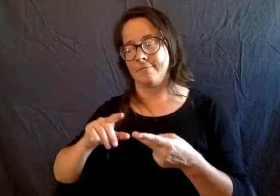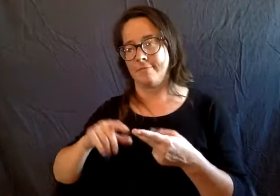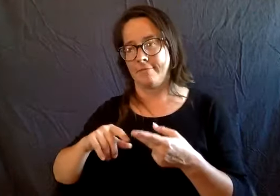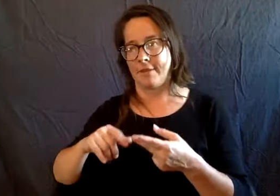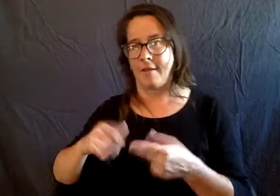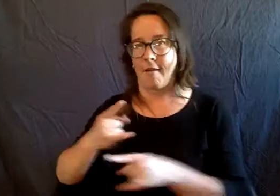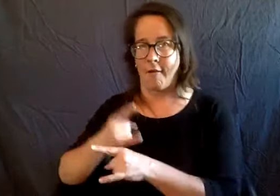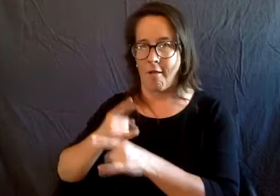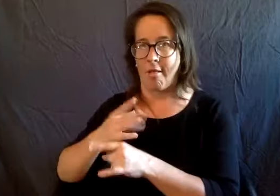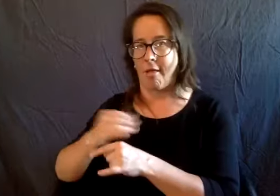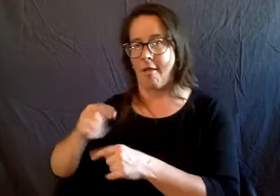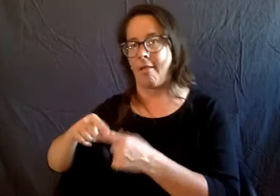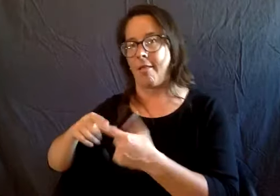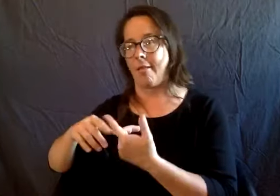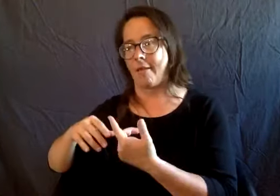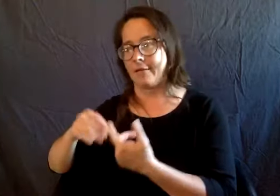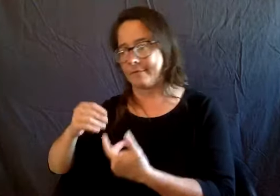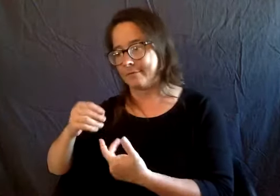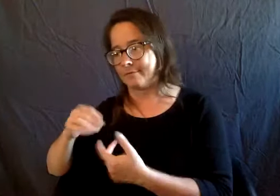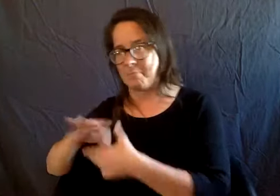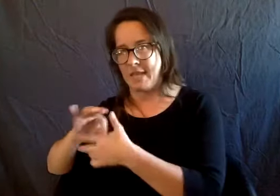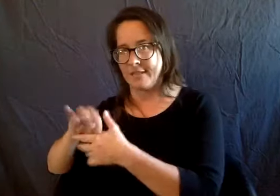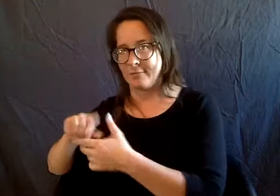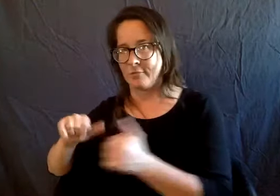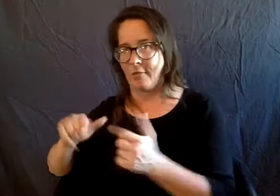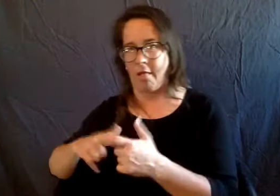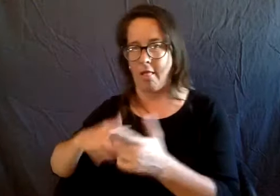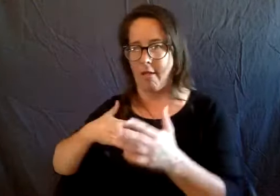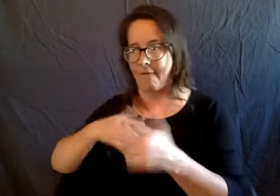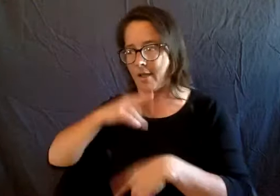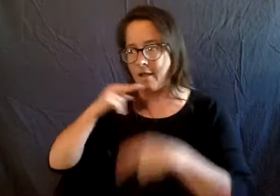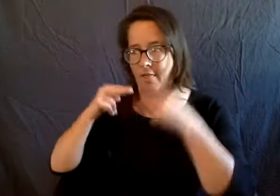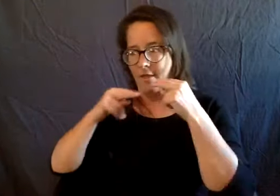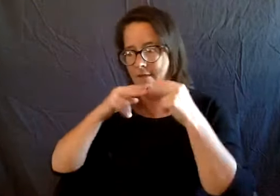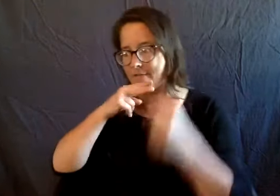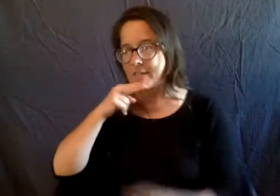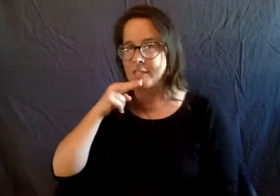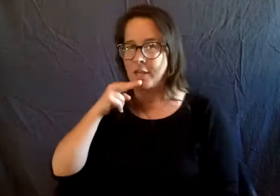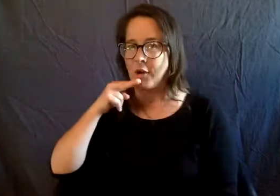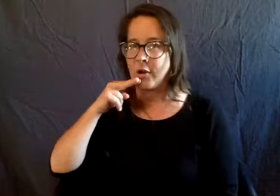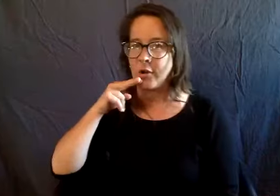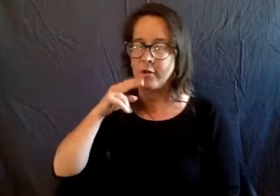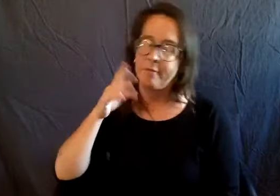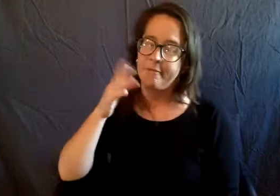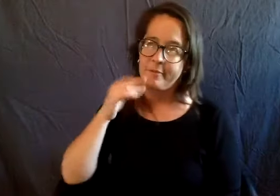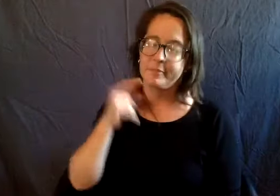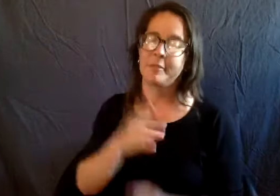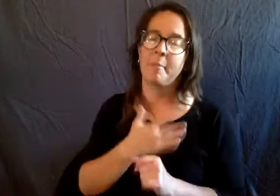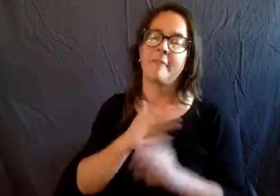scene completely apart. So that didn't work, obviously. And then the love of my family, over and over, I tried to use the love of